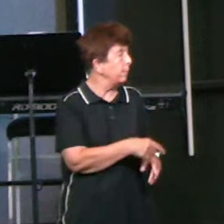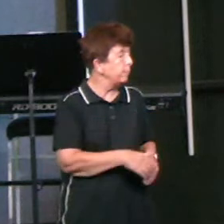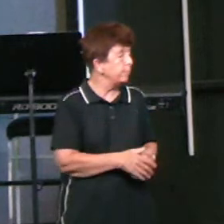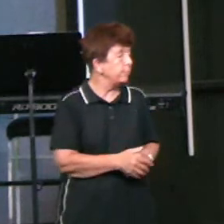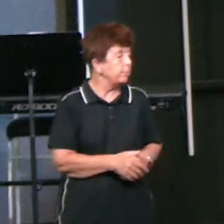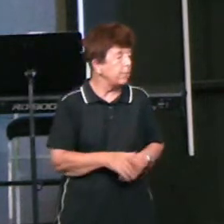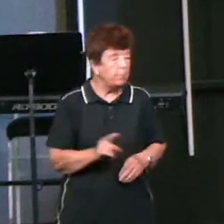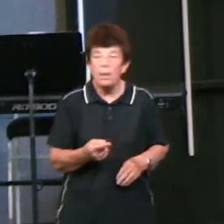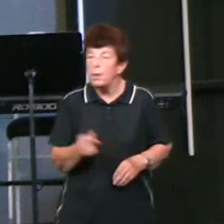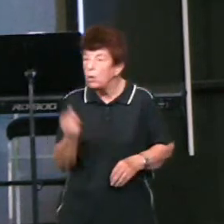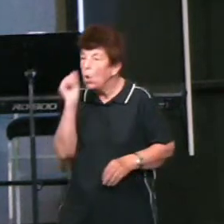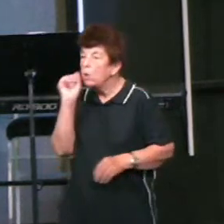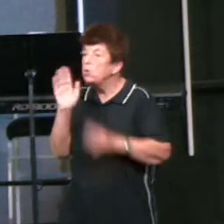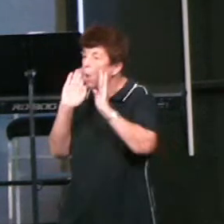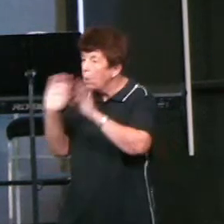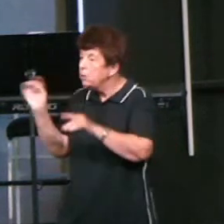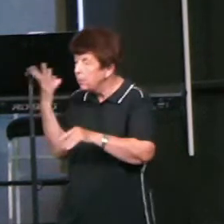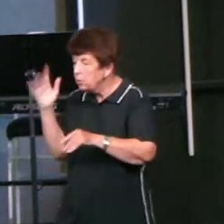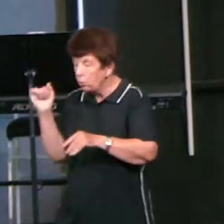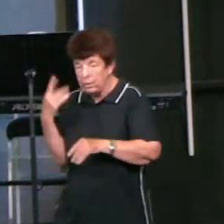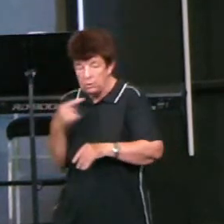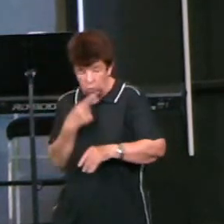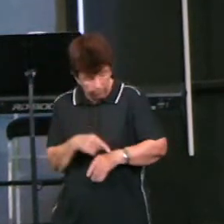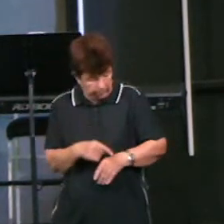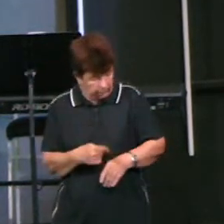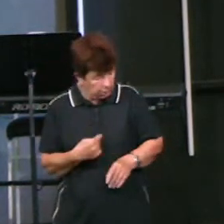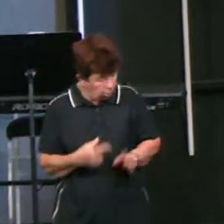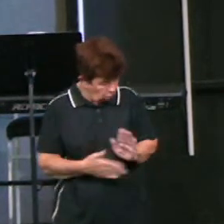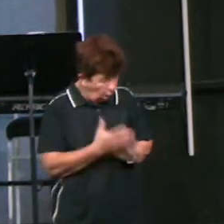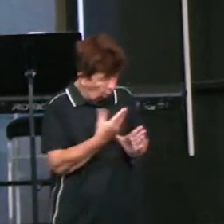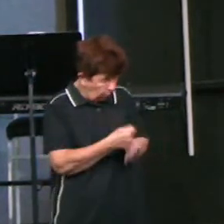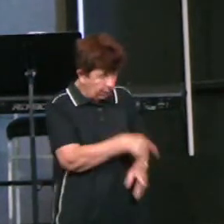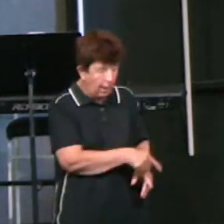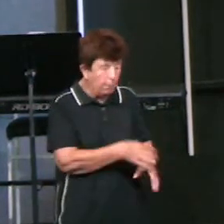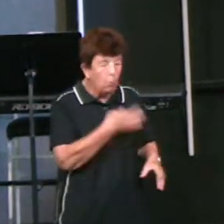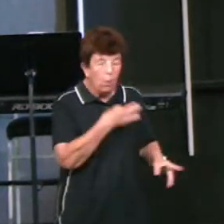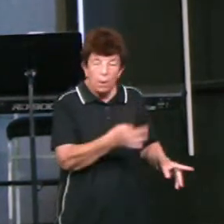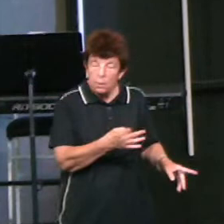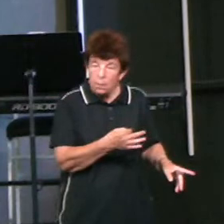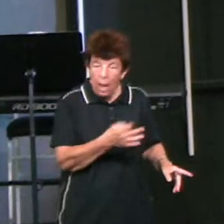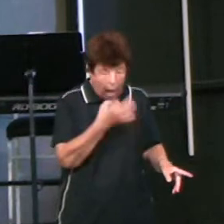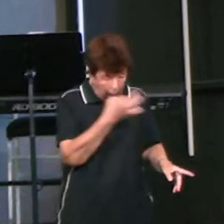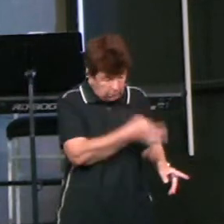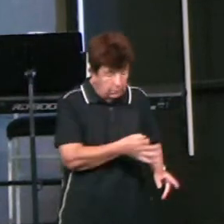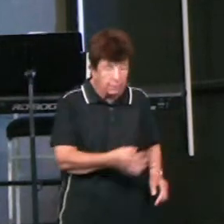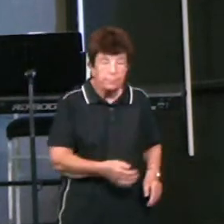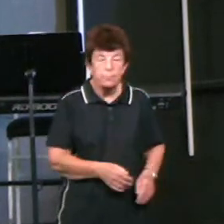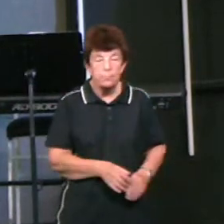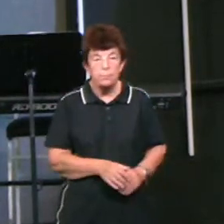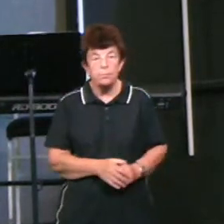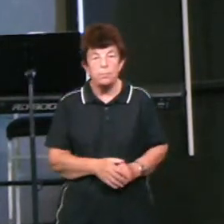And yet he knows that the Spirit said, go and accompany them without hesitation, for I have sent them.